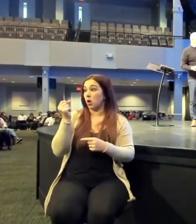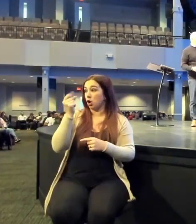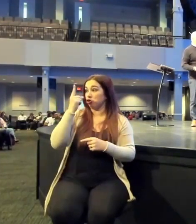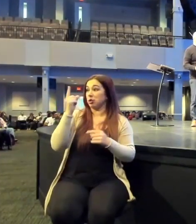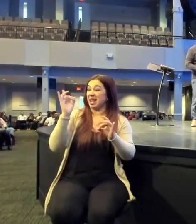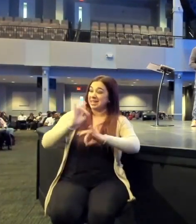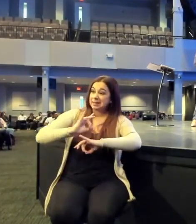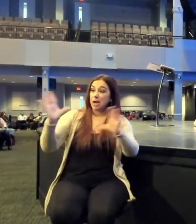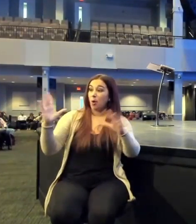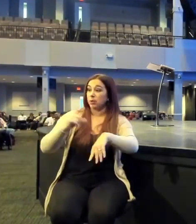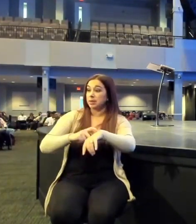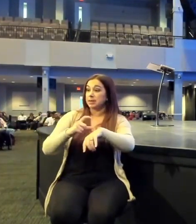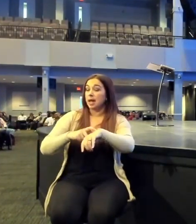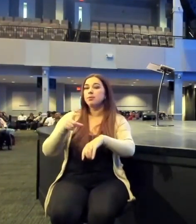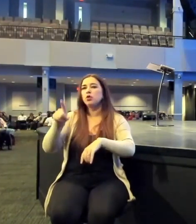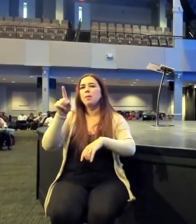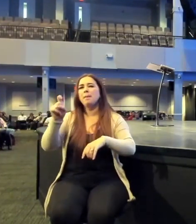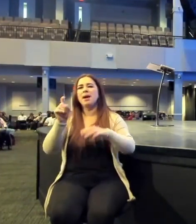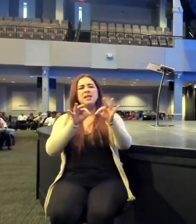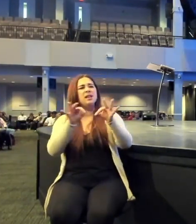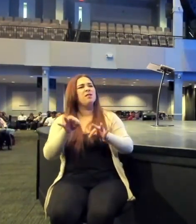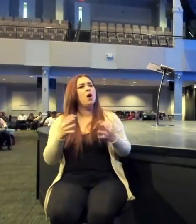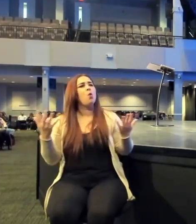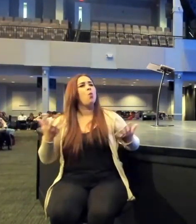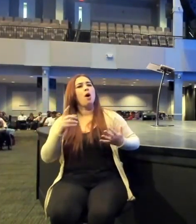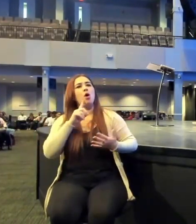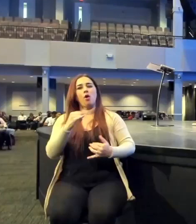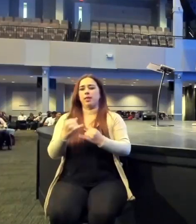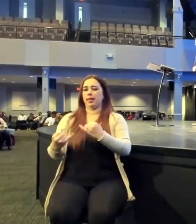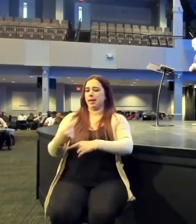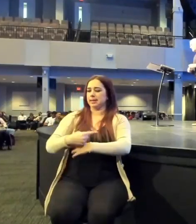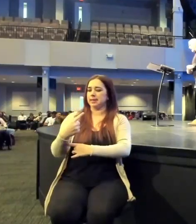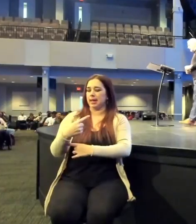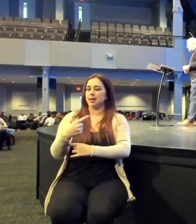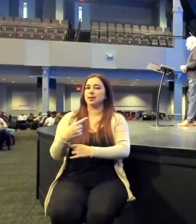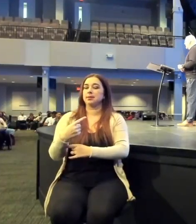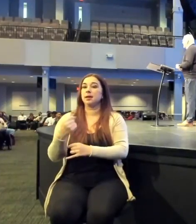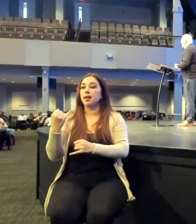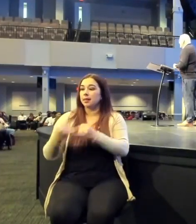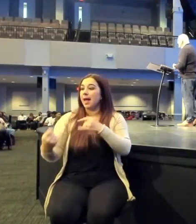terrible times, we must first of all define what are the last days. Well, the last